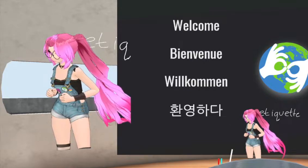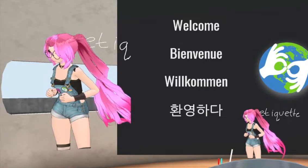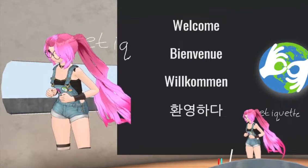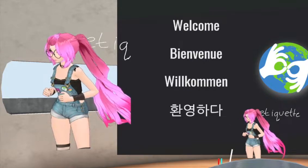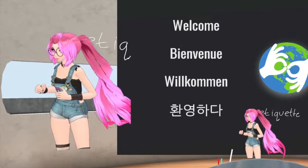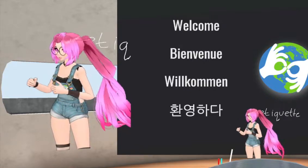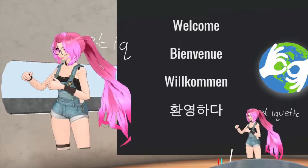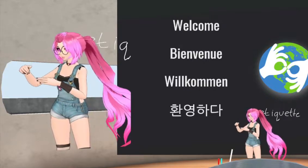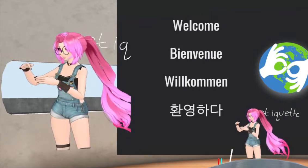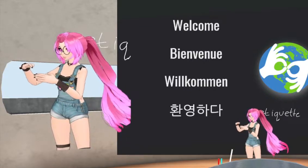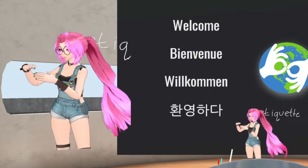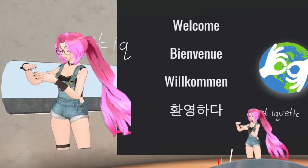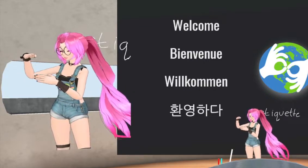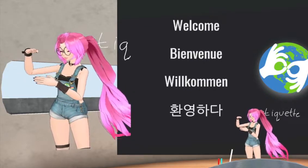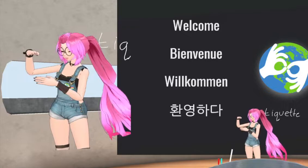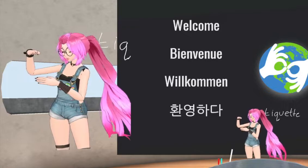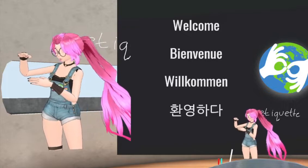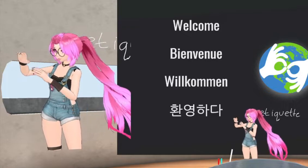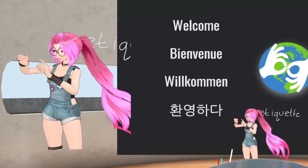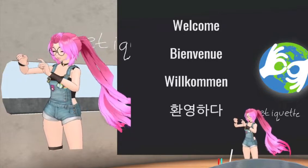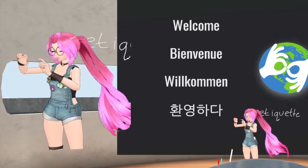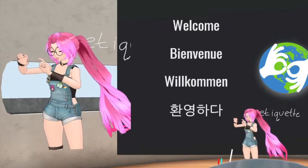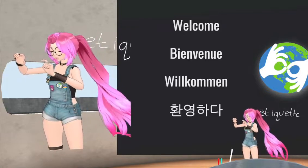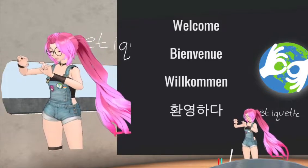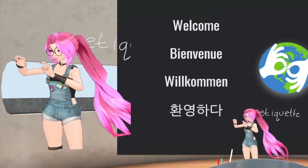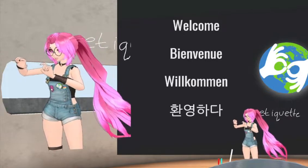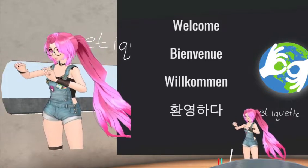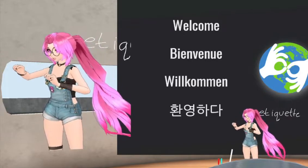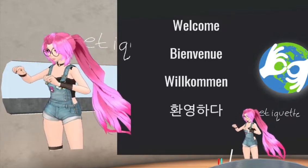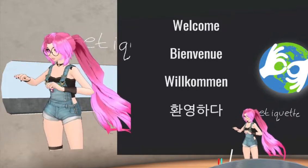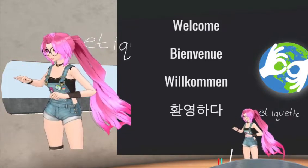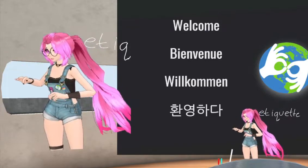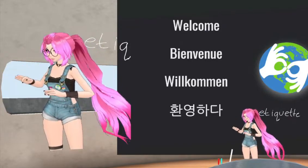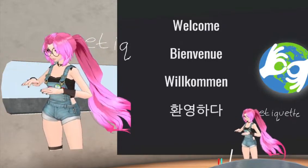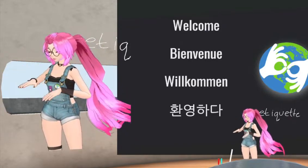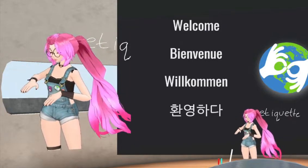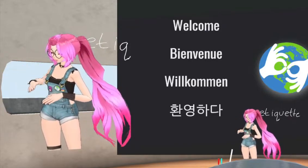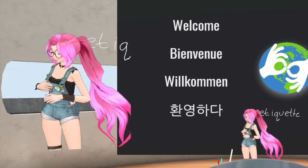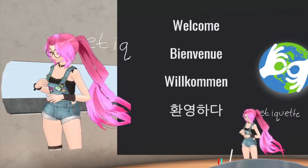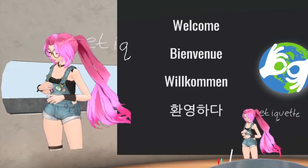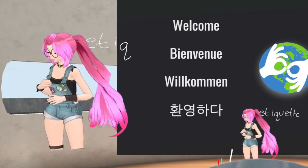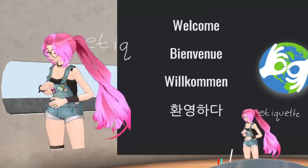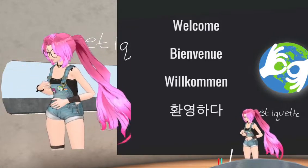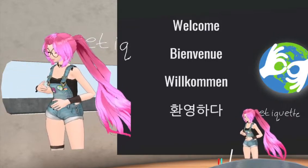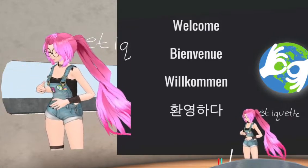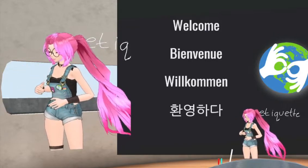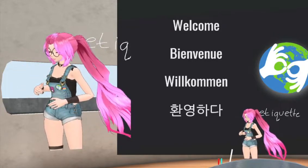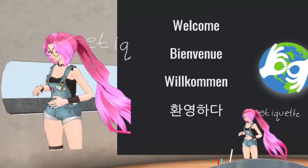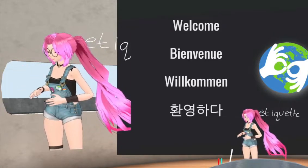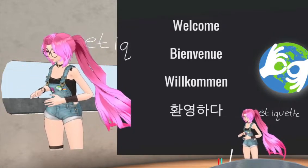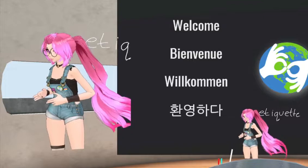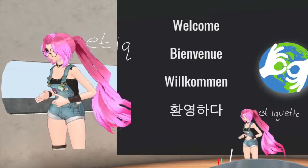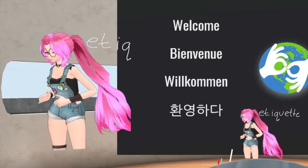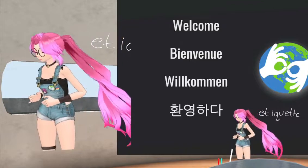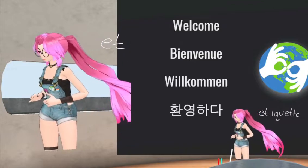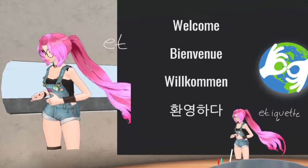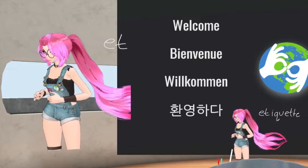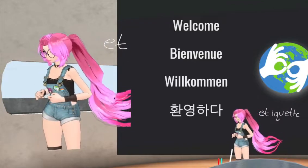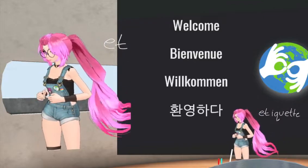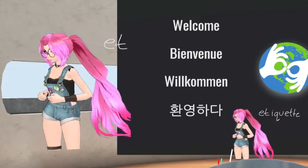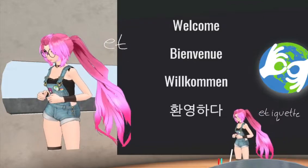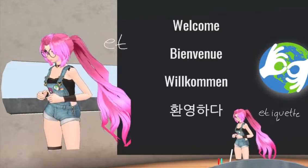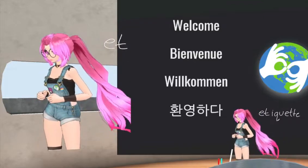almost like an alarm clock that they can turn around to. So if you ever go to a deaf meetup in real life, you better be ready to hear